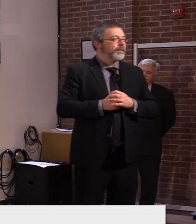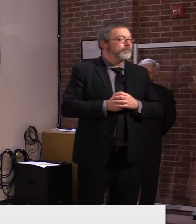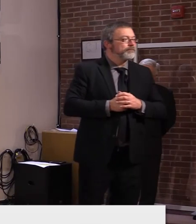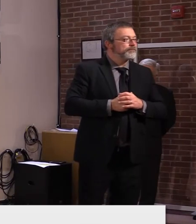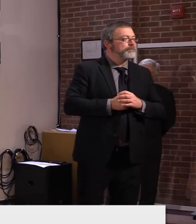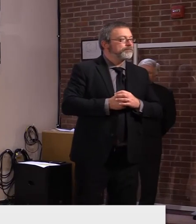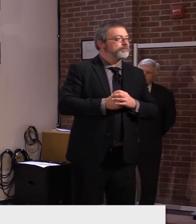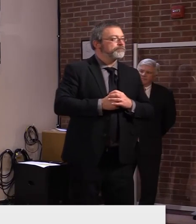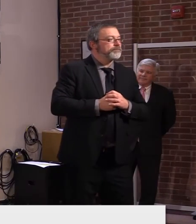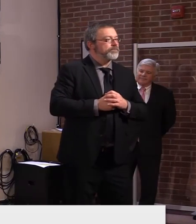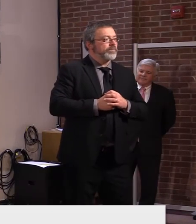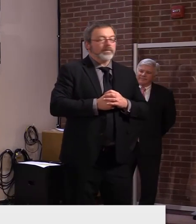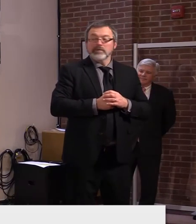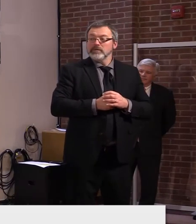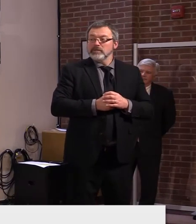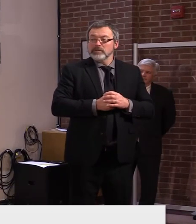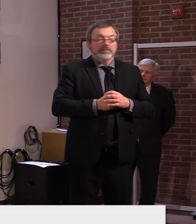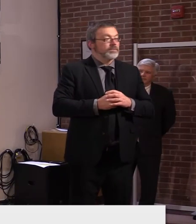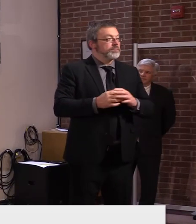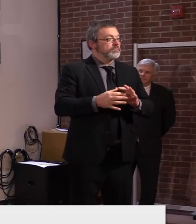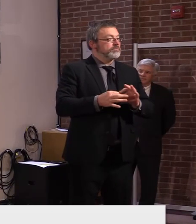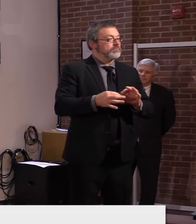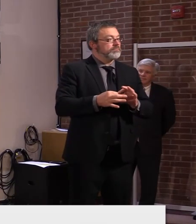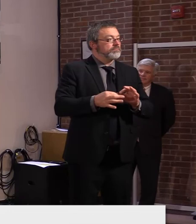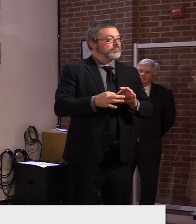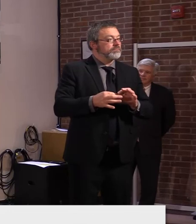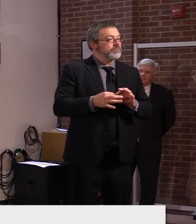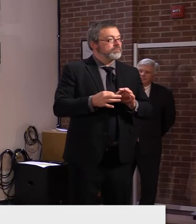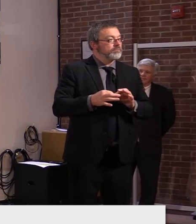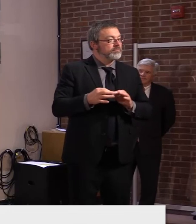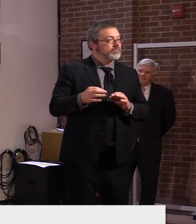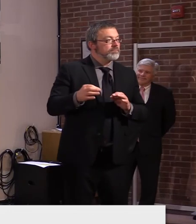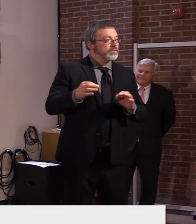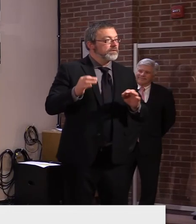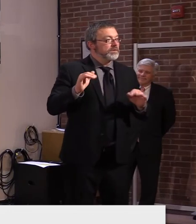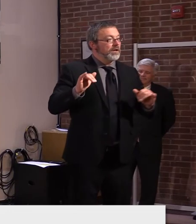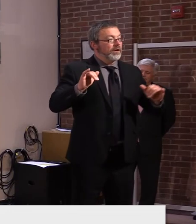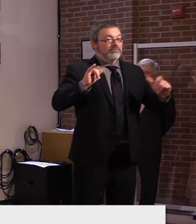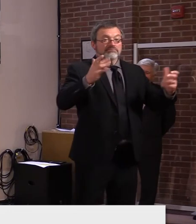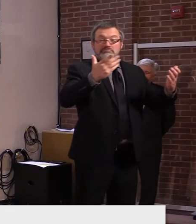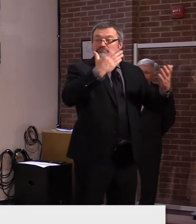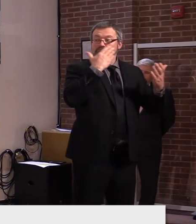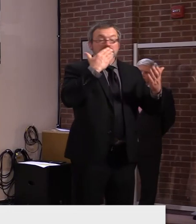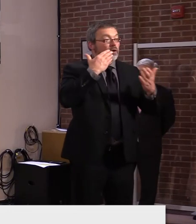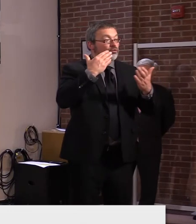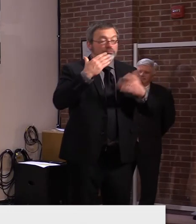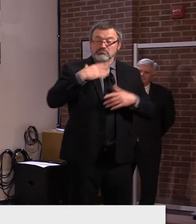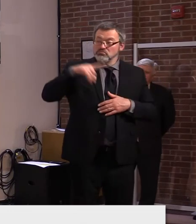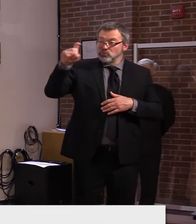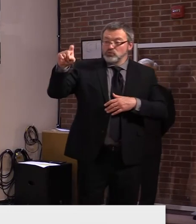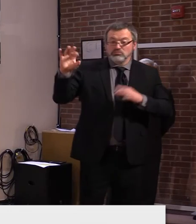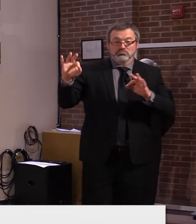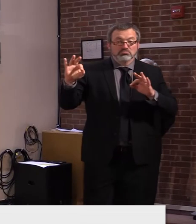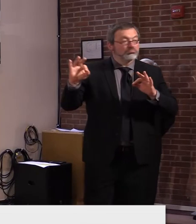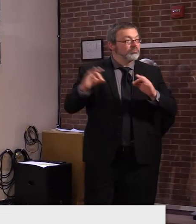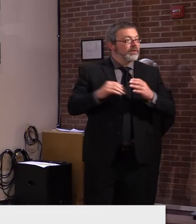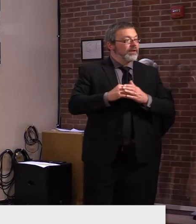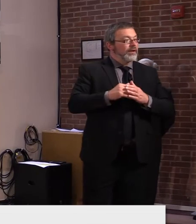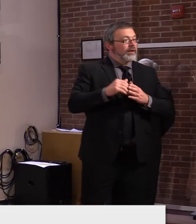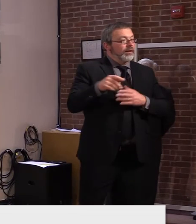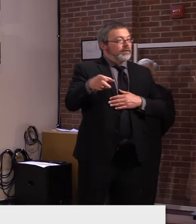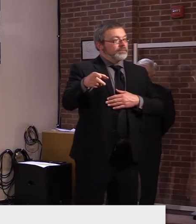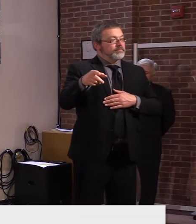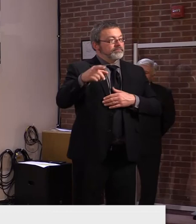Okay, thank you very much, and congratulations. Seems like a great choice. That's all I have. Thank you. Andrew, Caledonian Record.